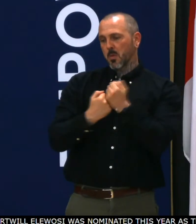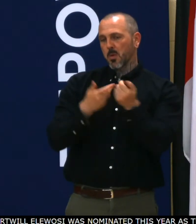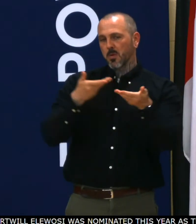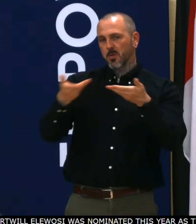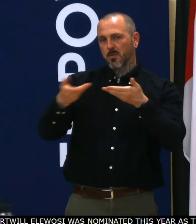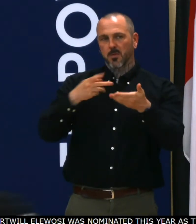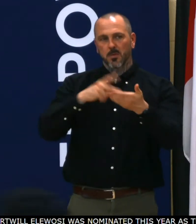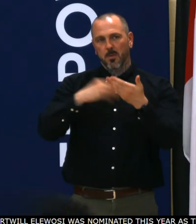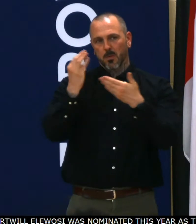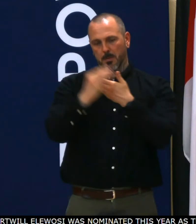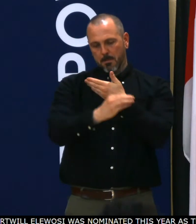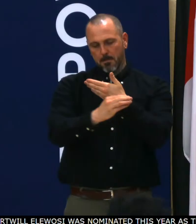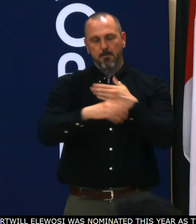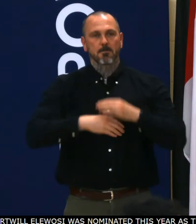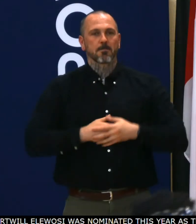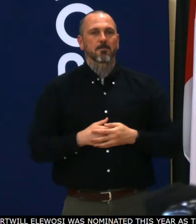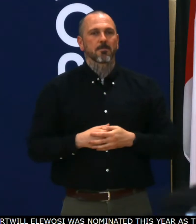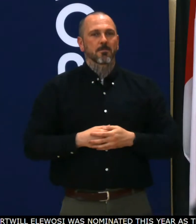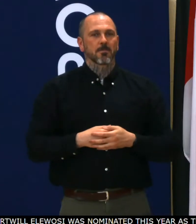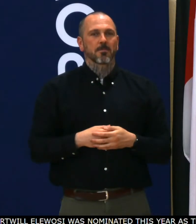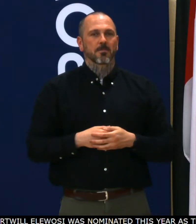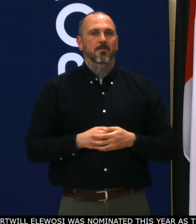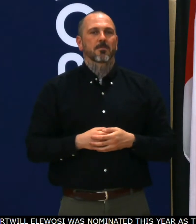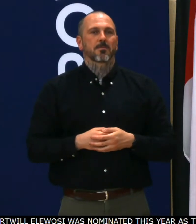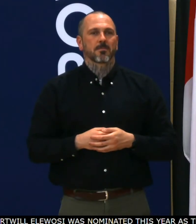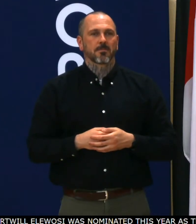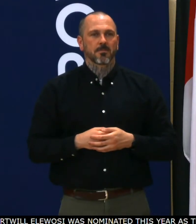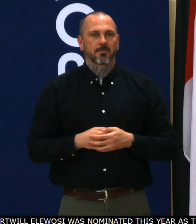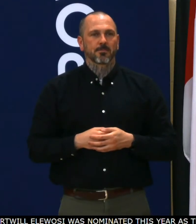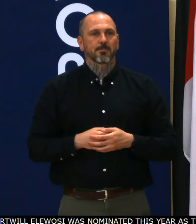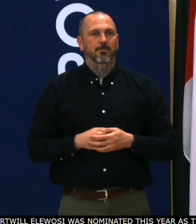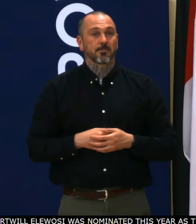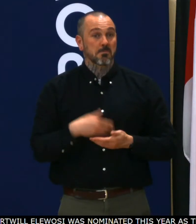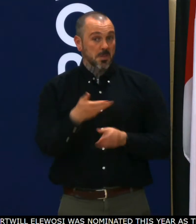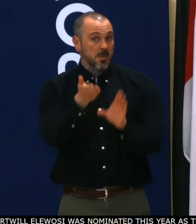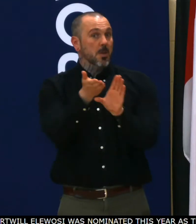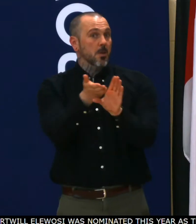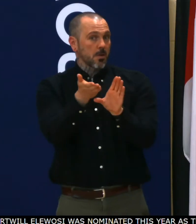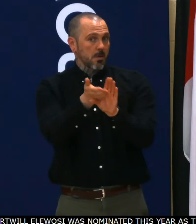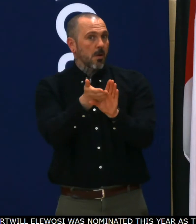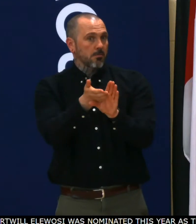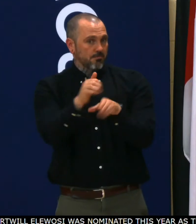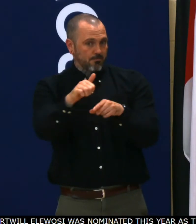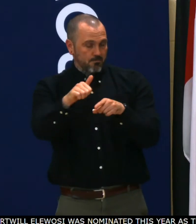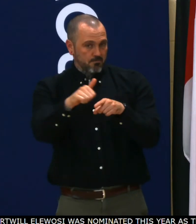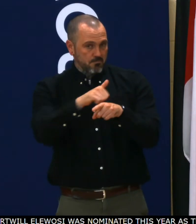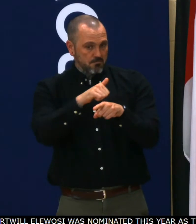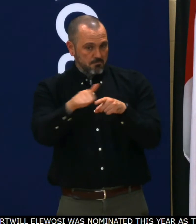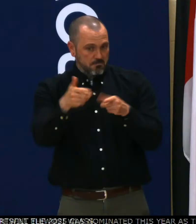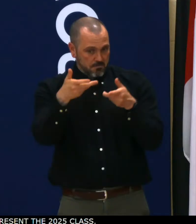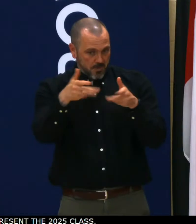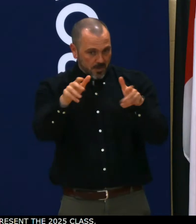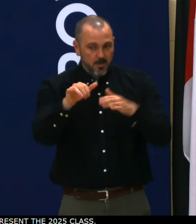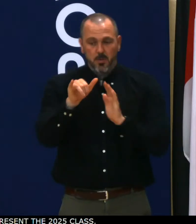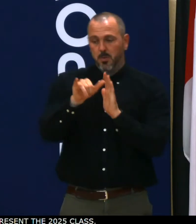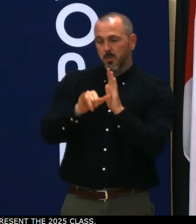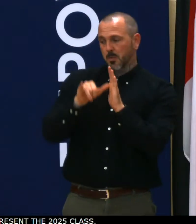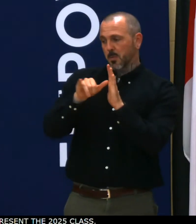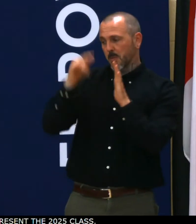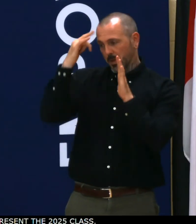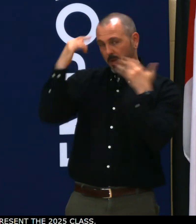Services program. A trained psychologist, a YouTube mental